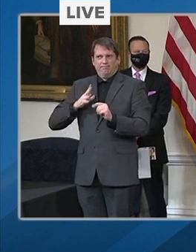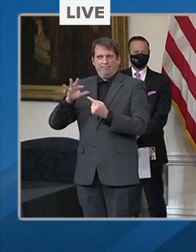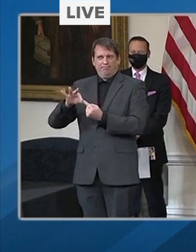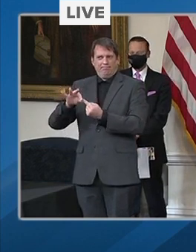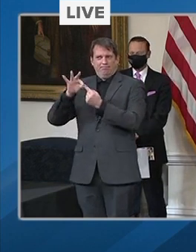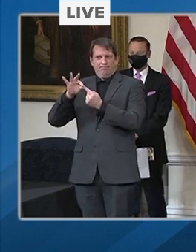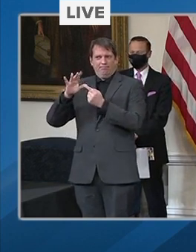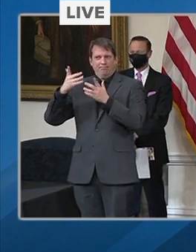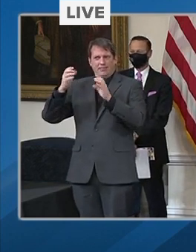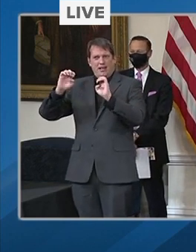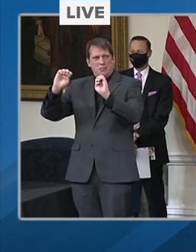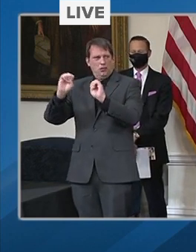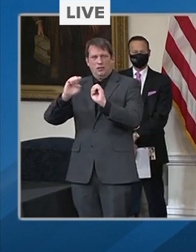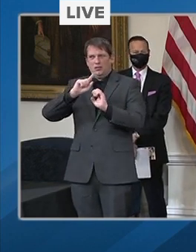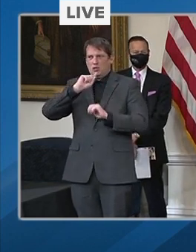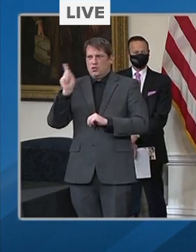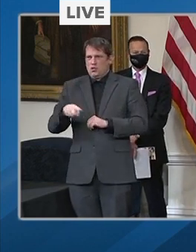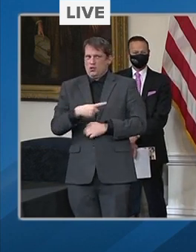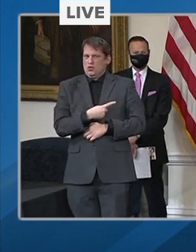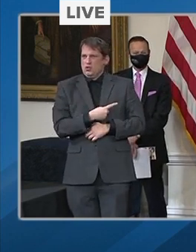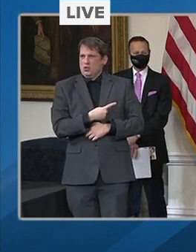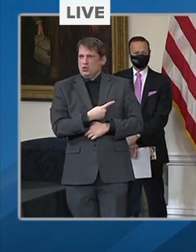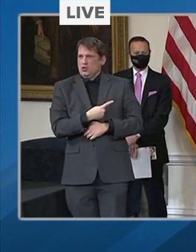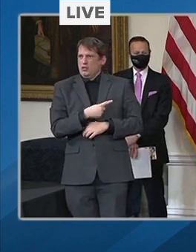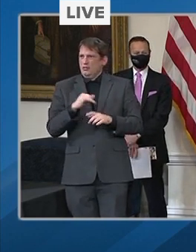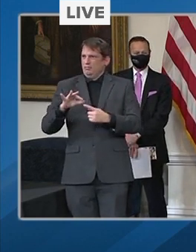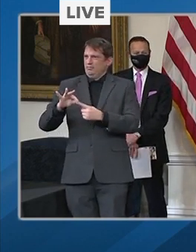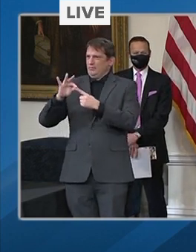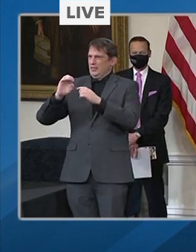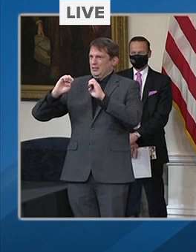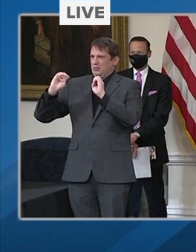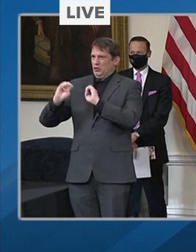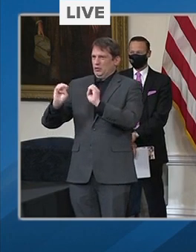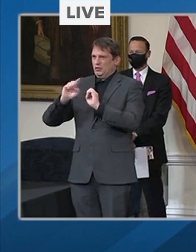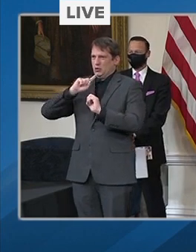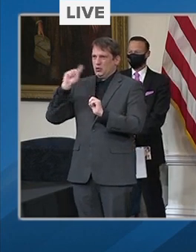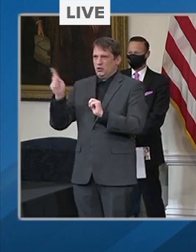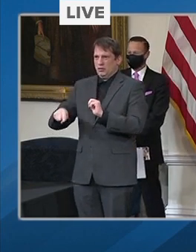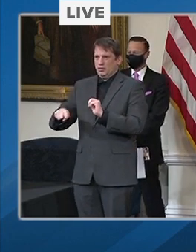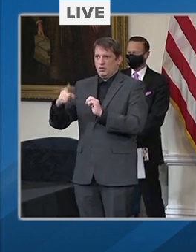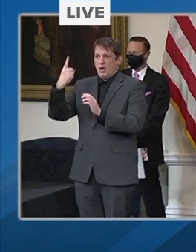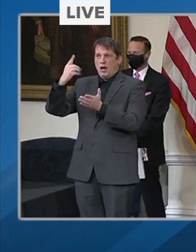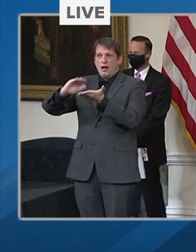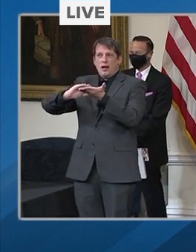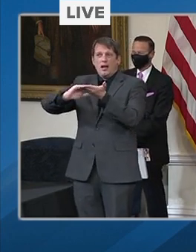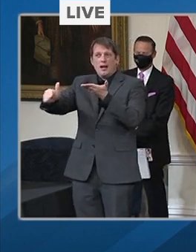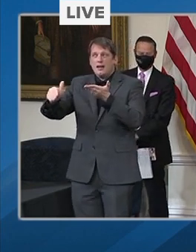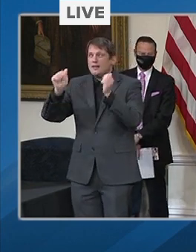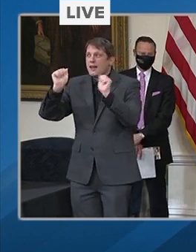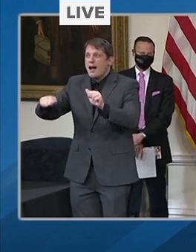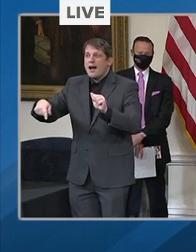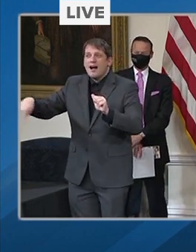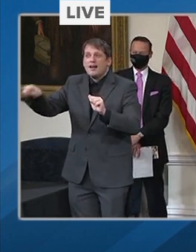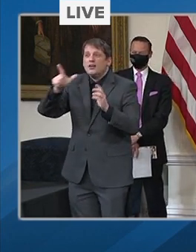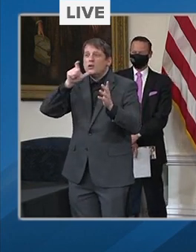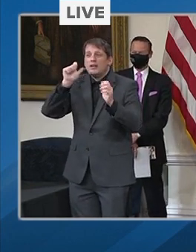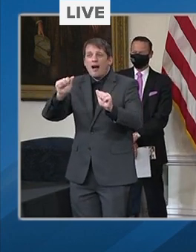emergency order which exempts the one true Santa Claus who resides at the North